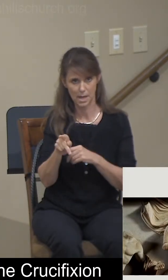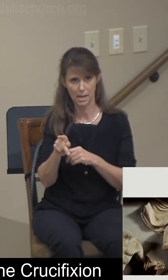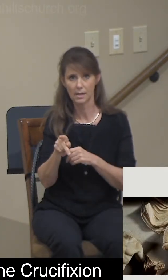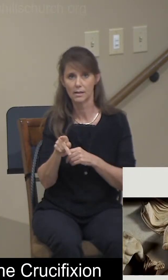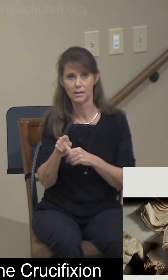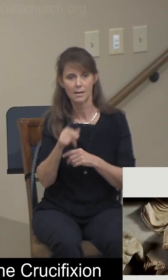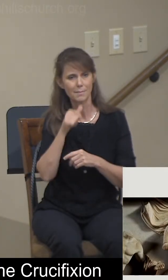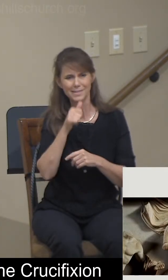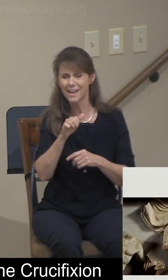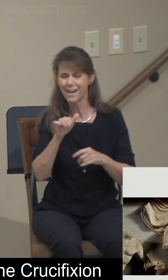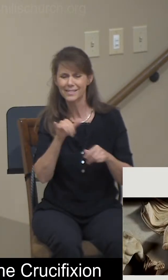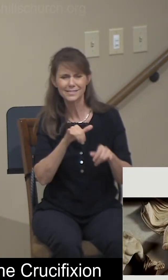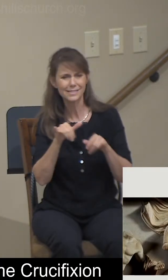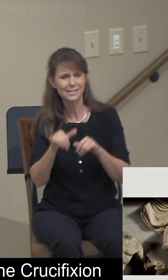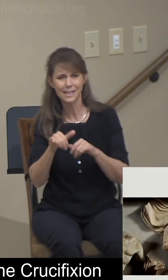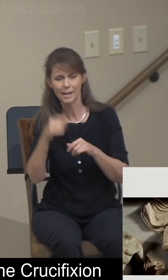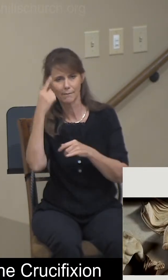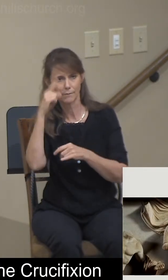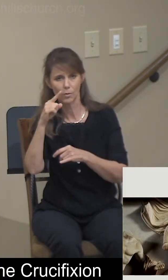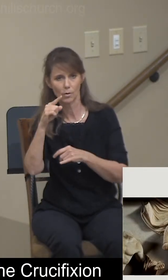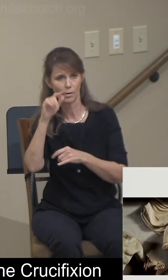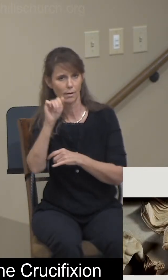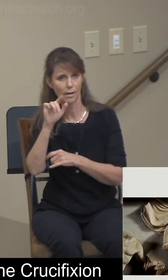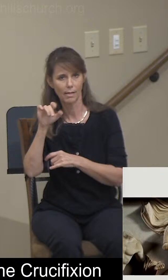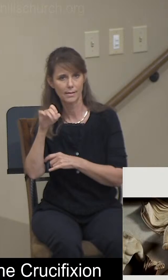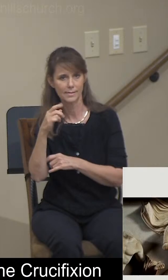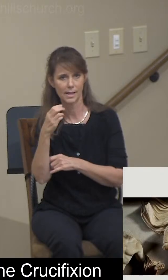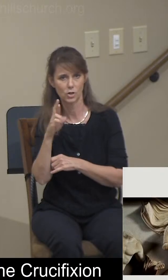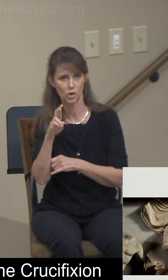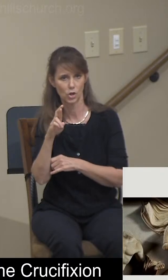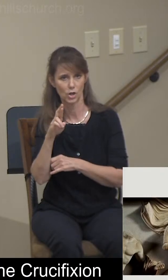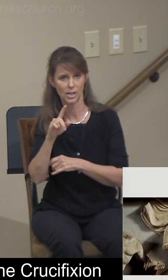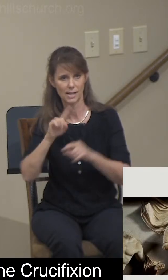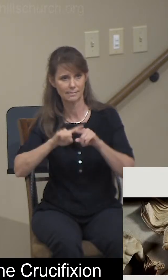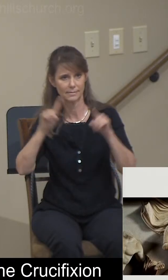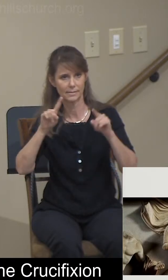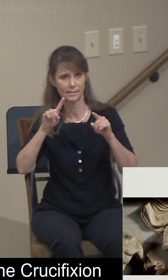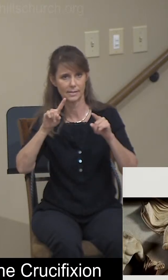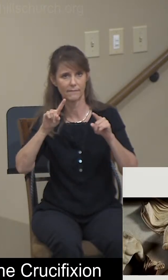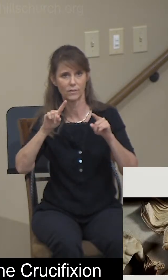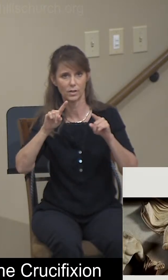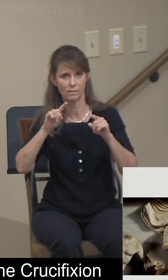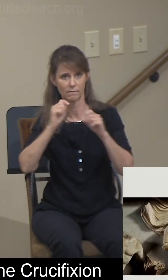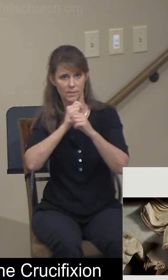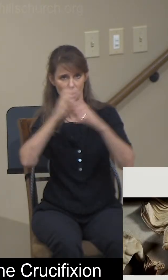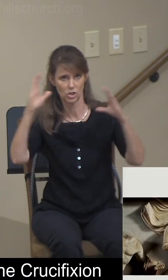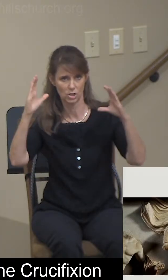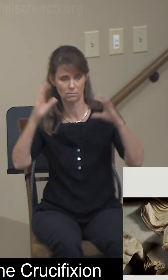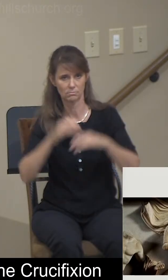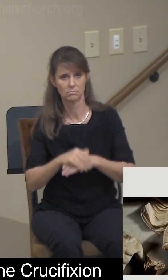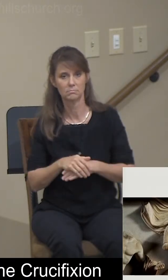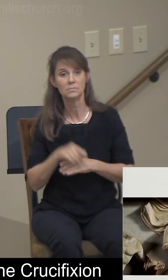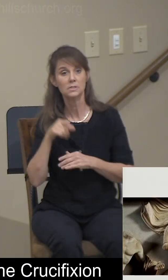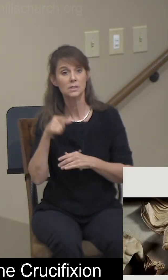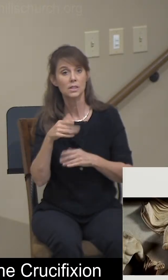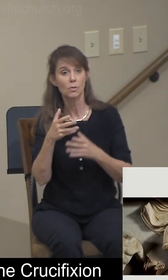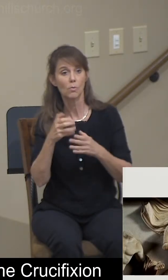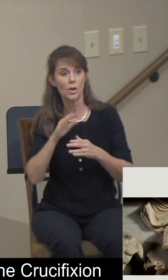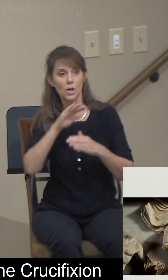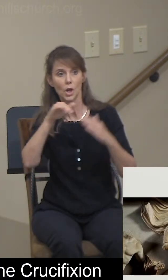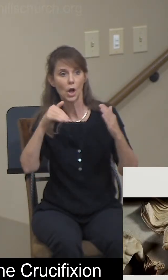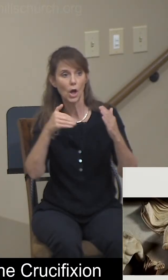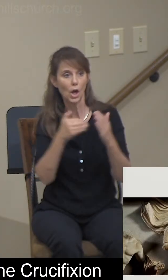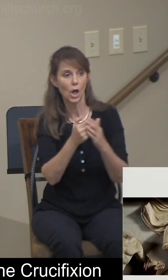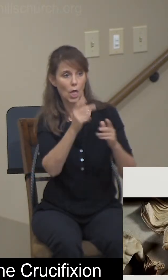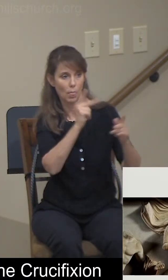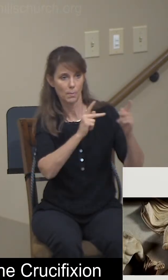not the vision that Alexander brought with him to the east. Alexander and the Greeks wanted to take all of the conquered peoples with all of their